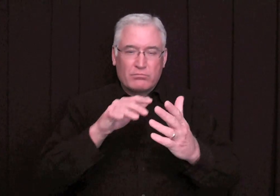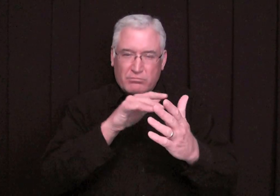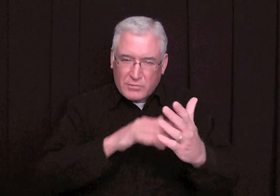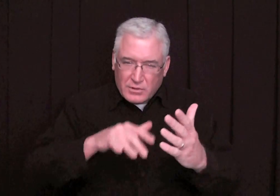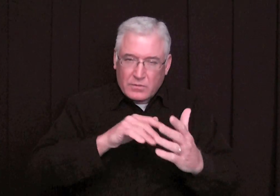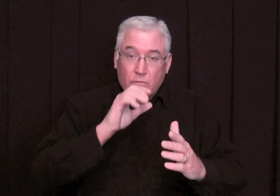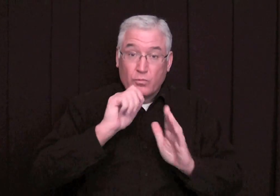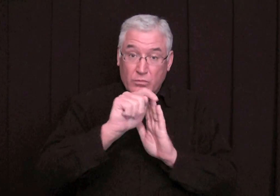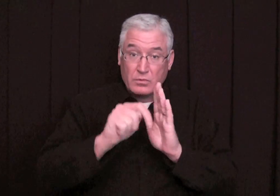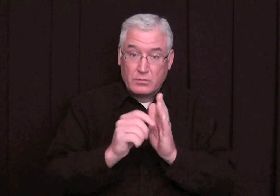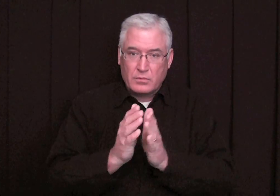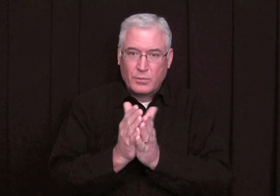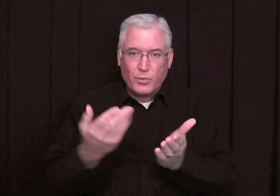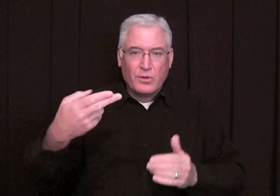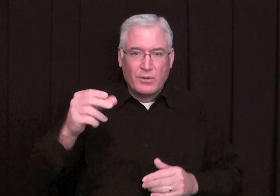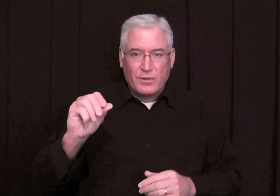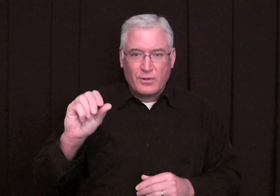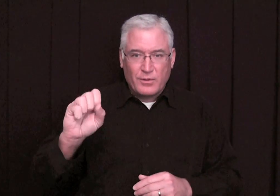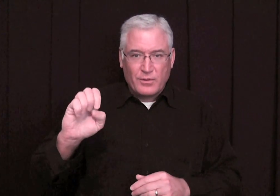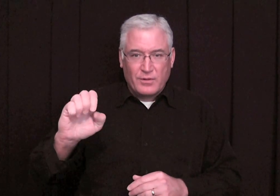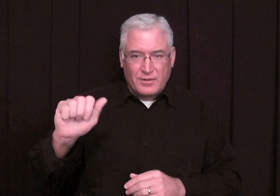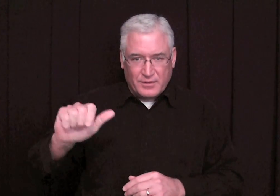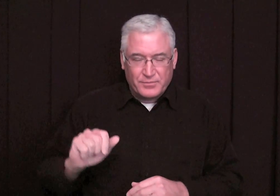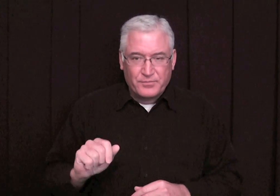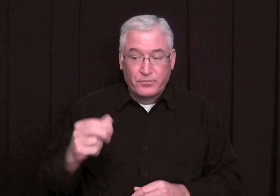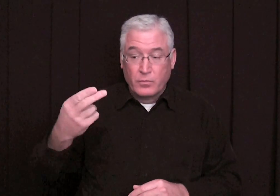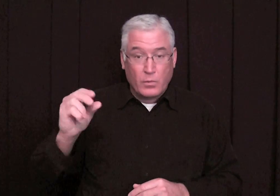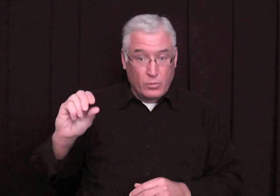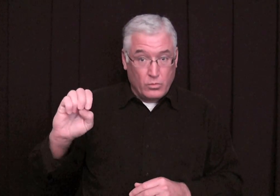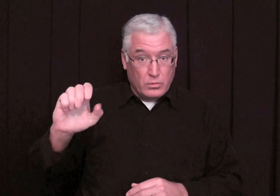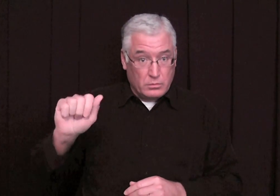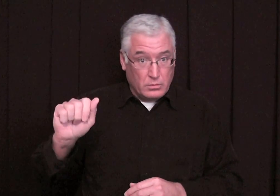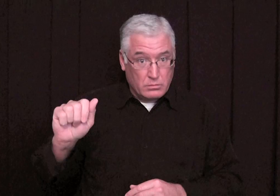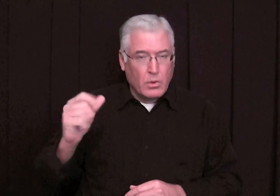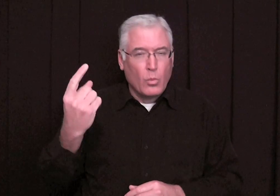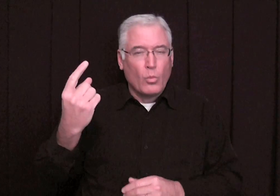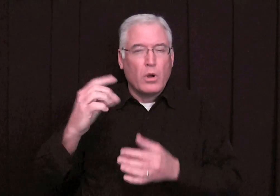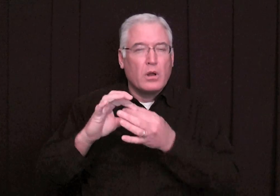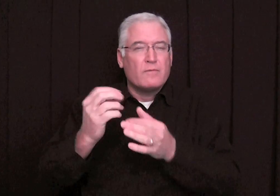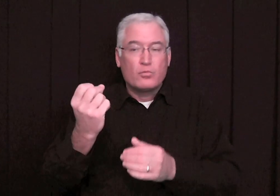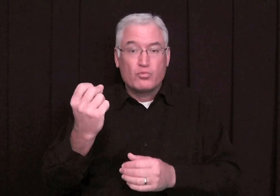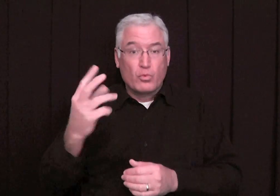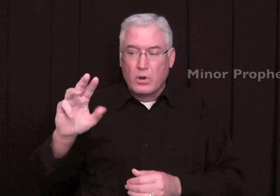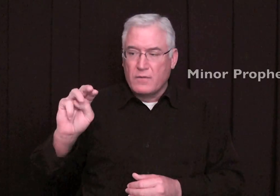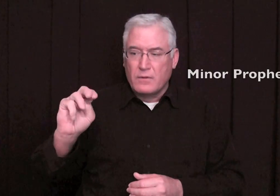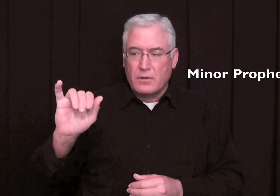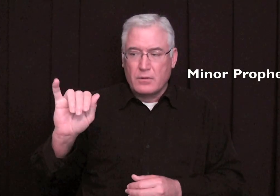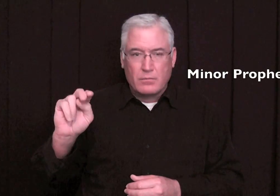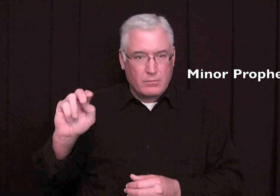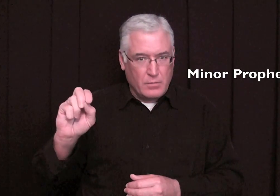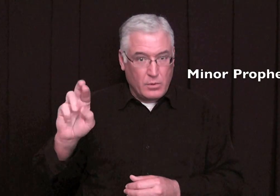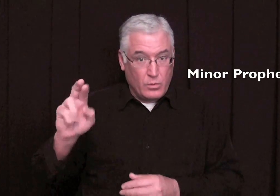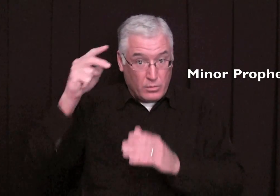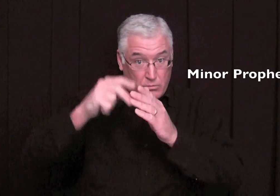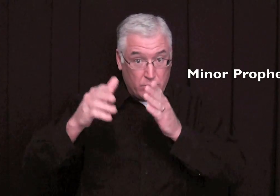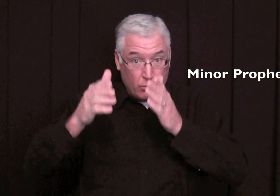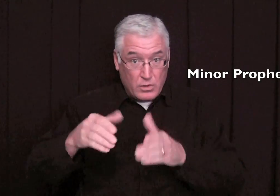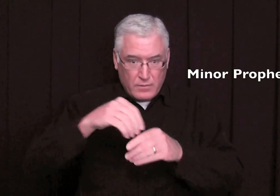Today we're going to start the study of the Old Testament book of Hosea. Hosea is one of the 12 minor prophets in the Bible.